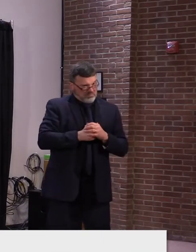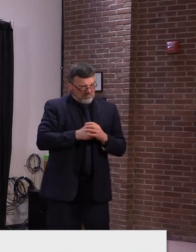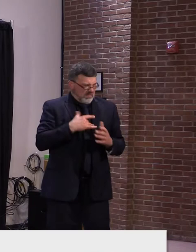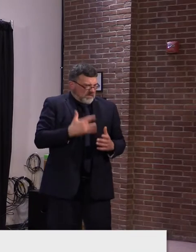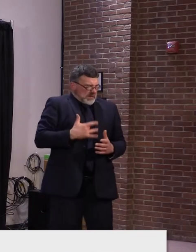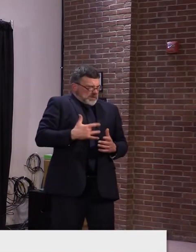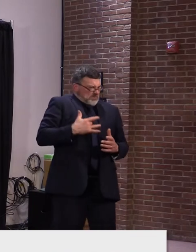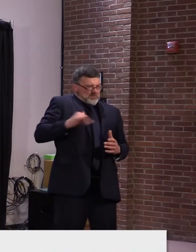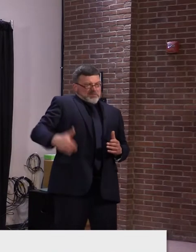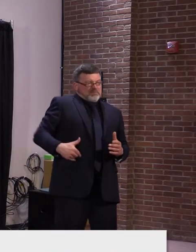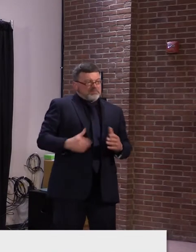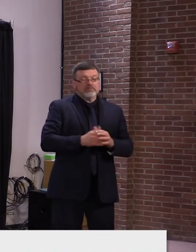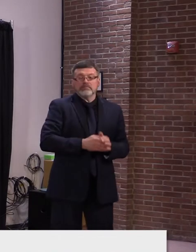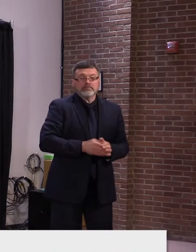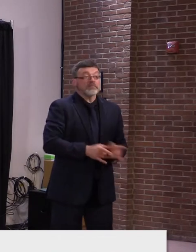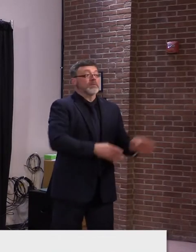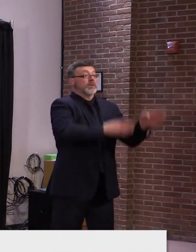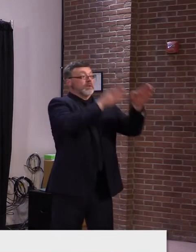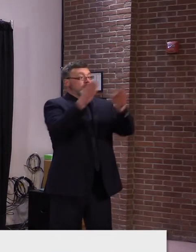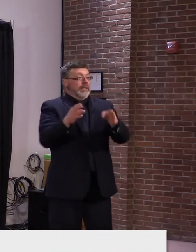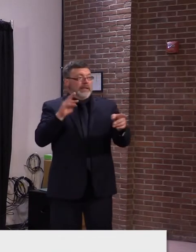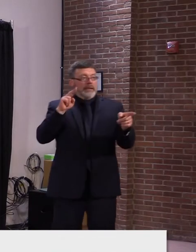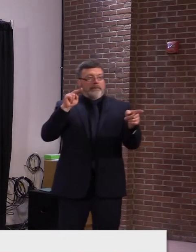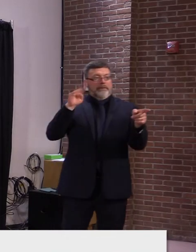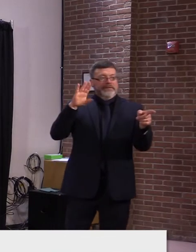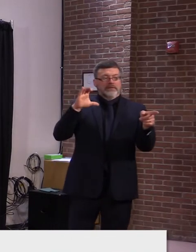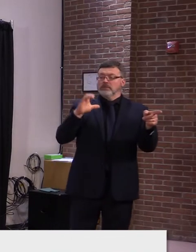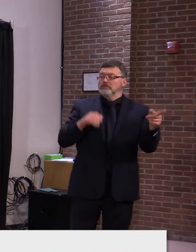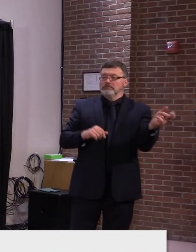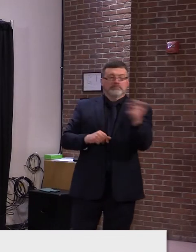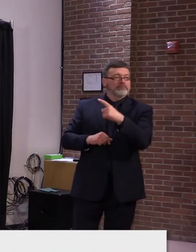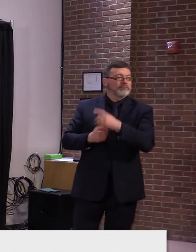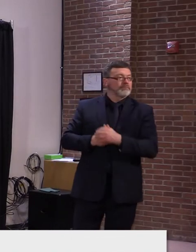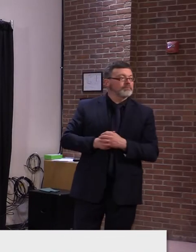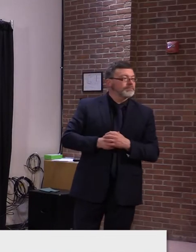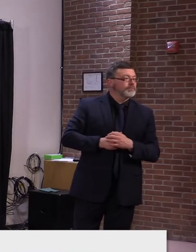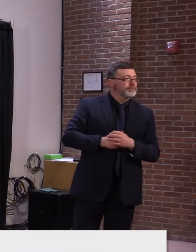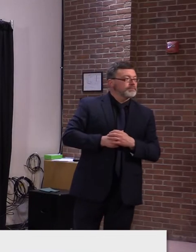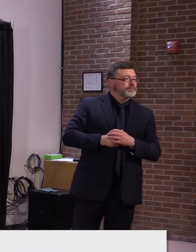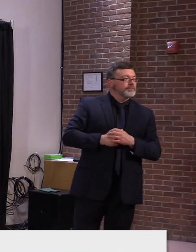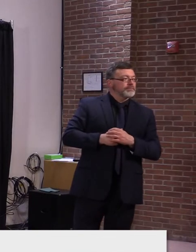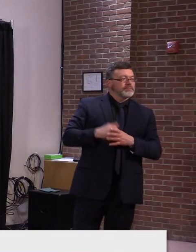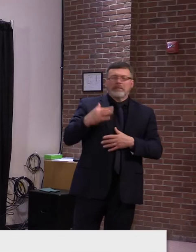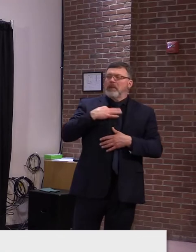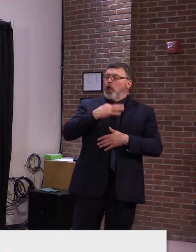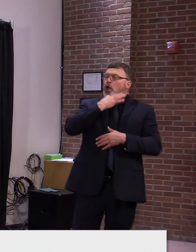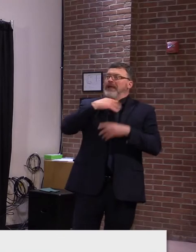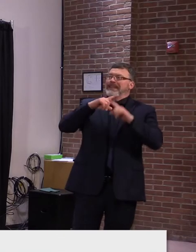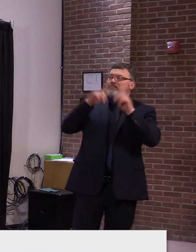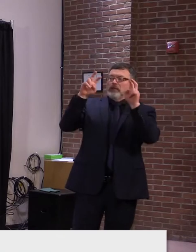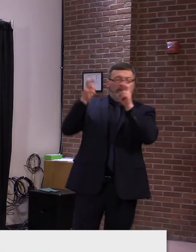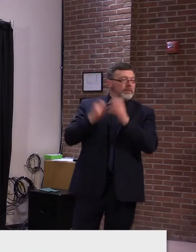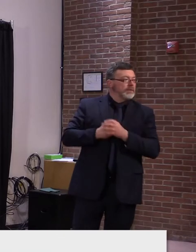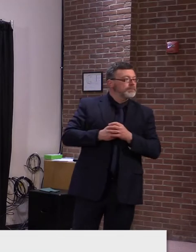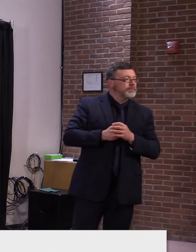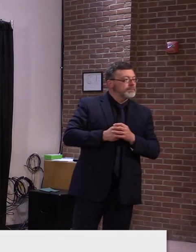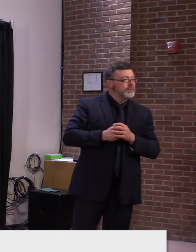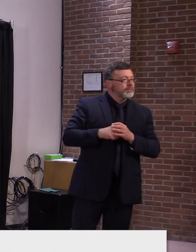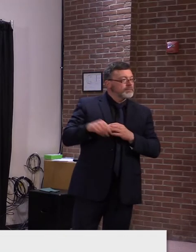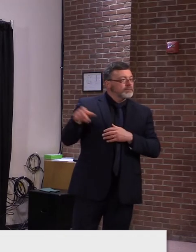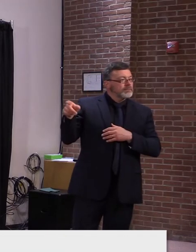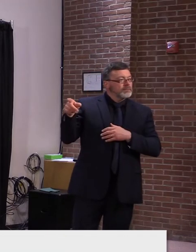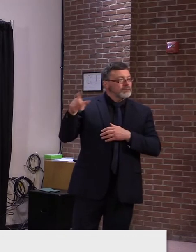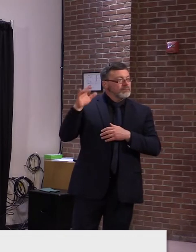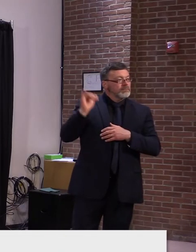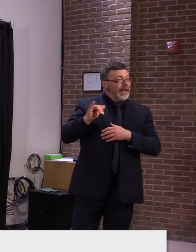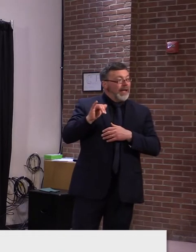Governor. A little different topic. How exciting is it for you to meet and greet the crew of